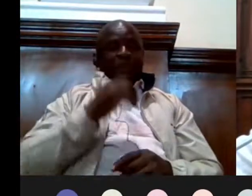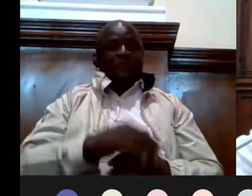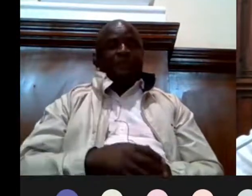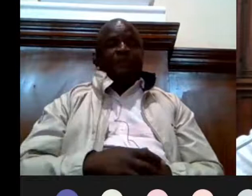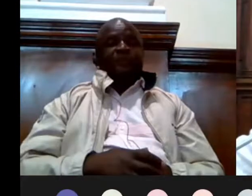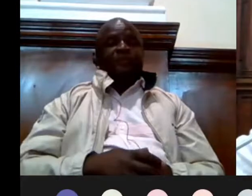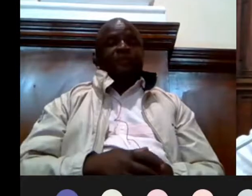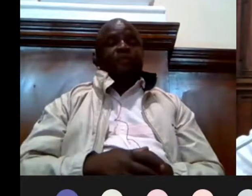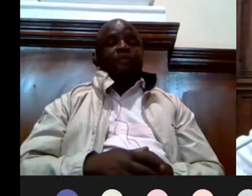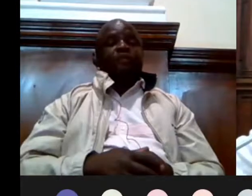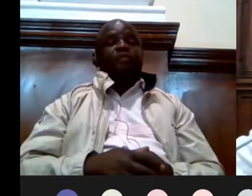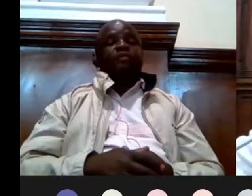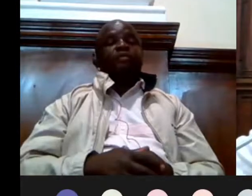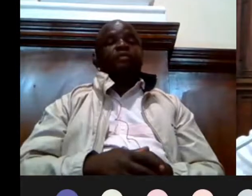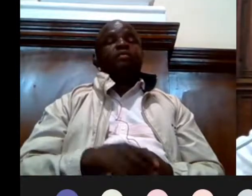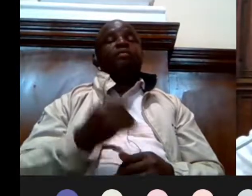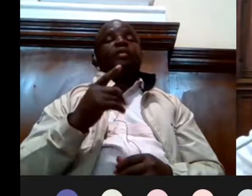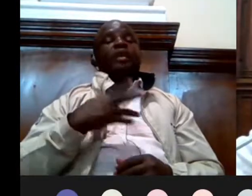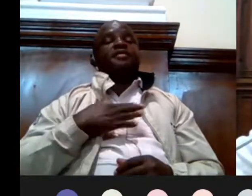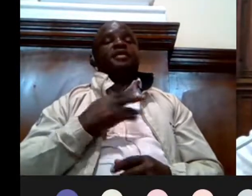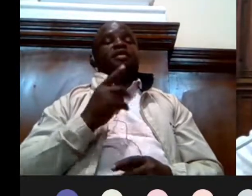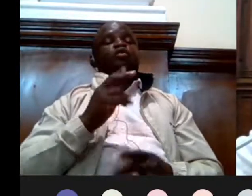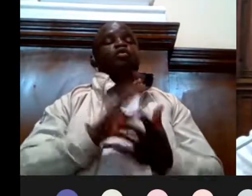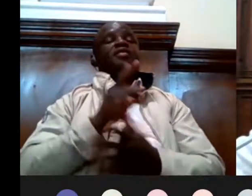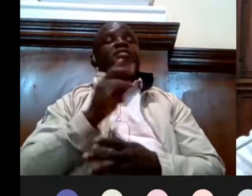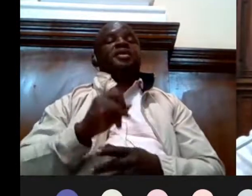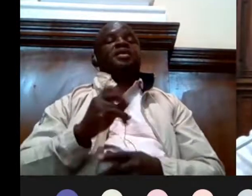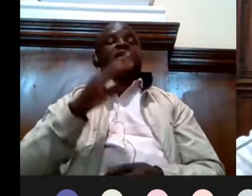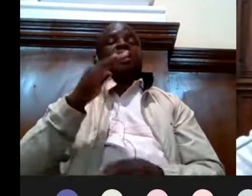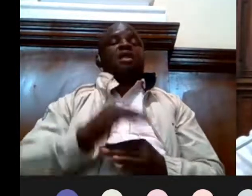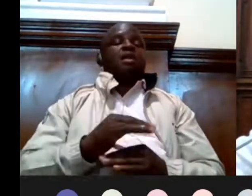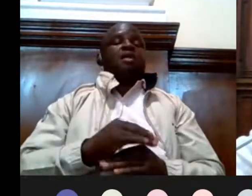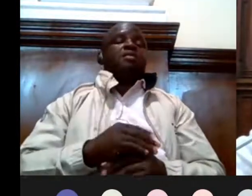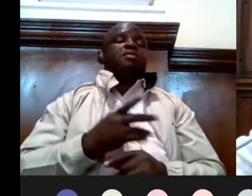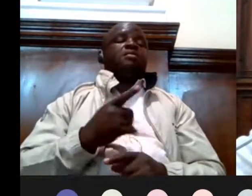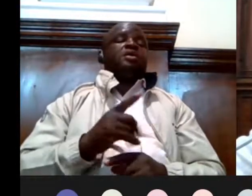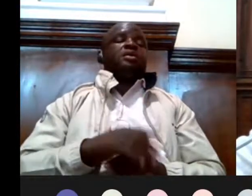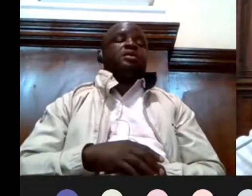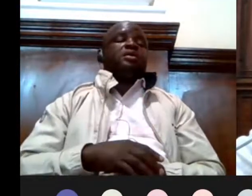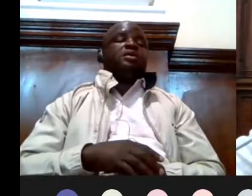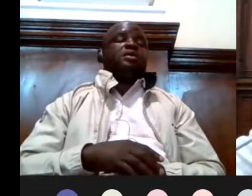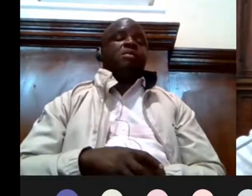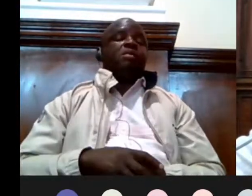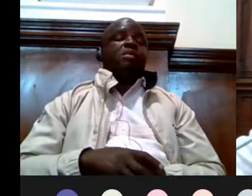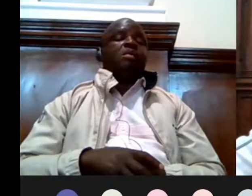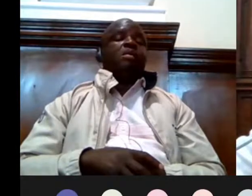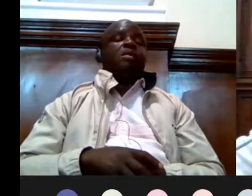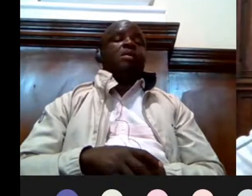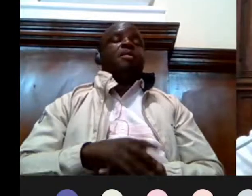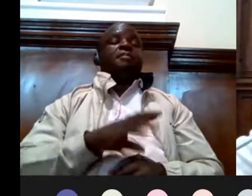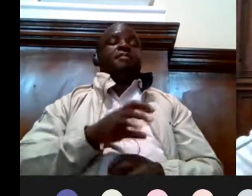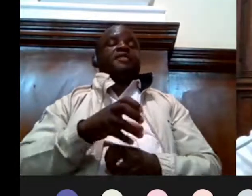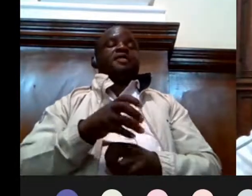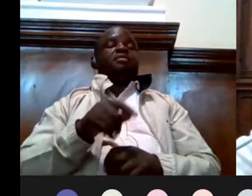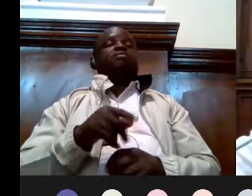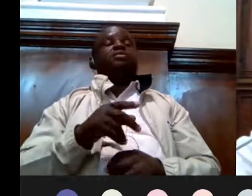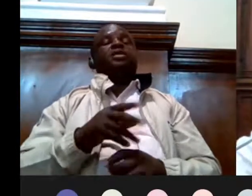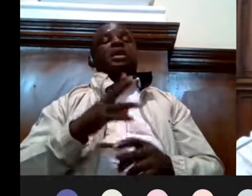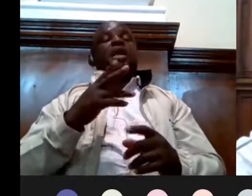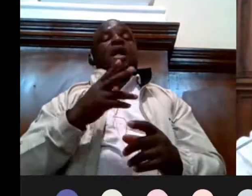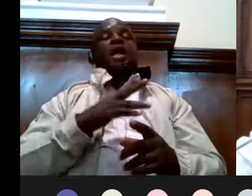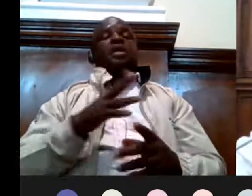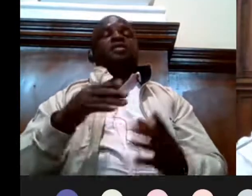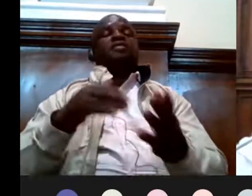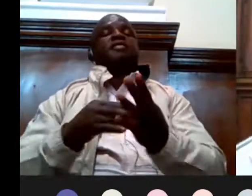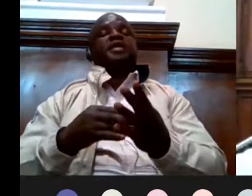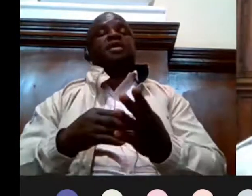these goods. Le ha fela 12% e sa lenyane, Honorable Speaker, province ya rona ha iso ka ifihla